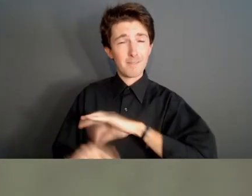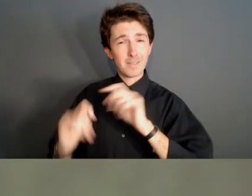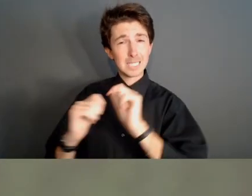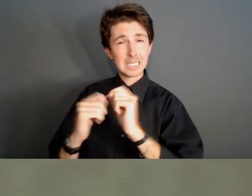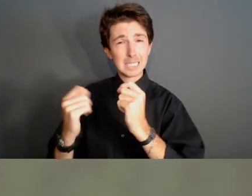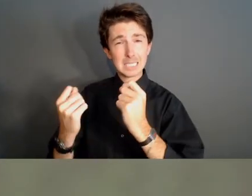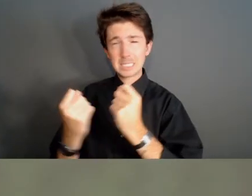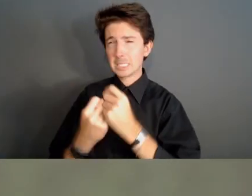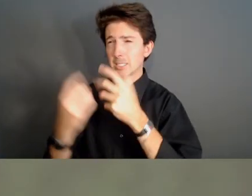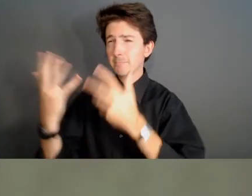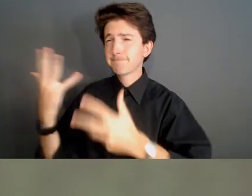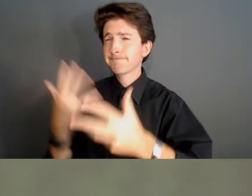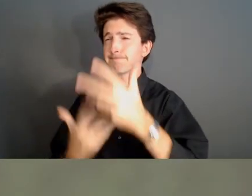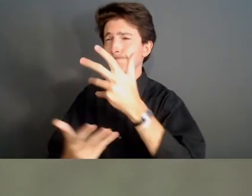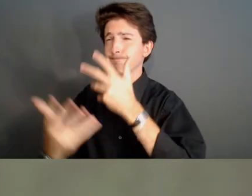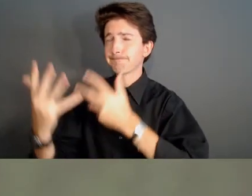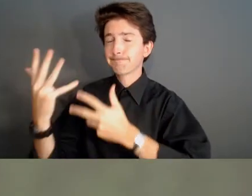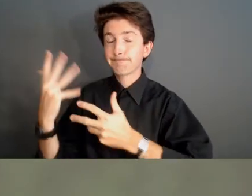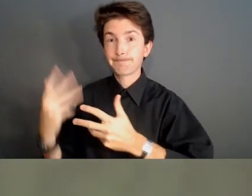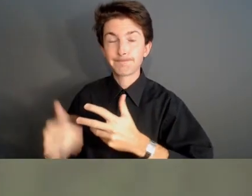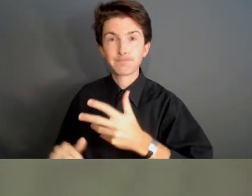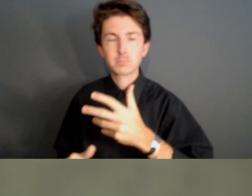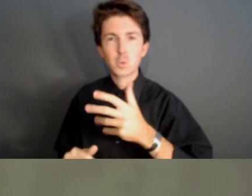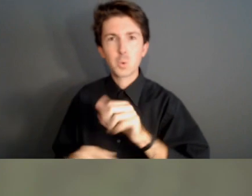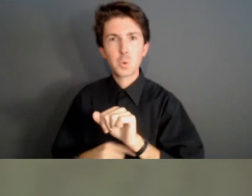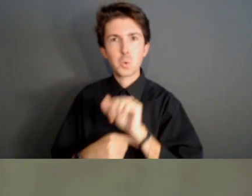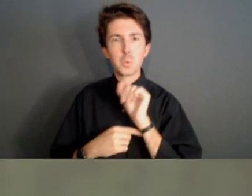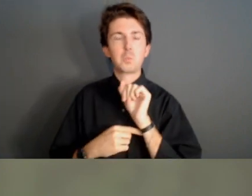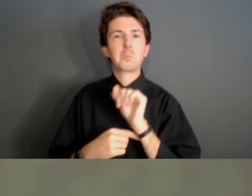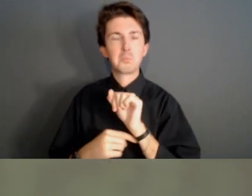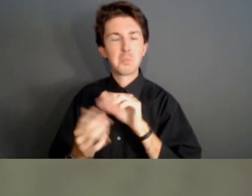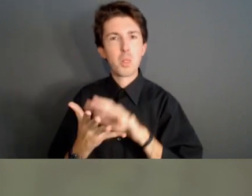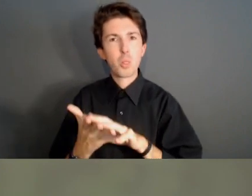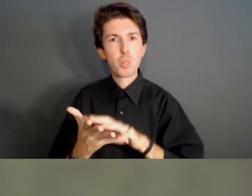Working with a nonprofit team as an apprentice, I was able to